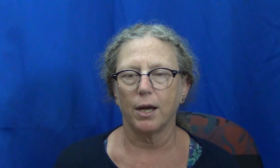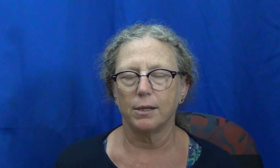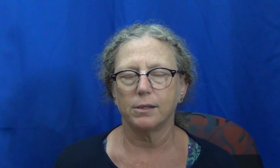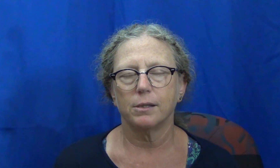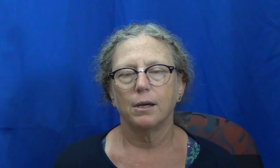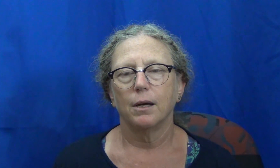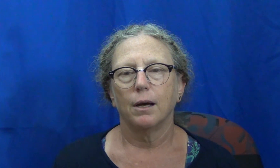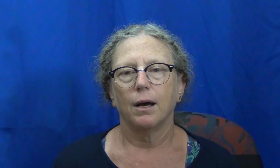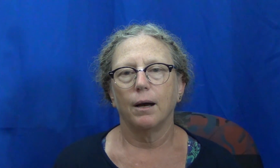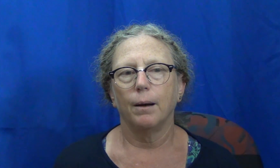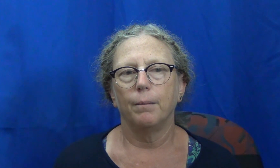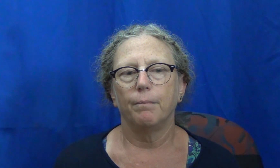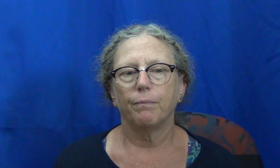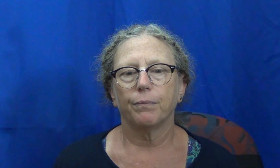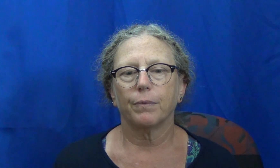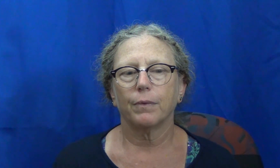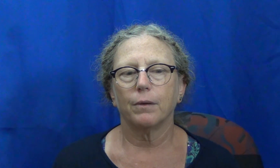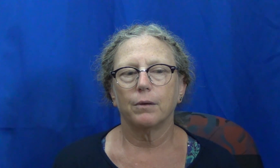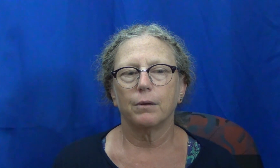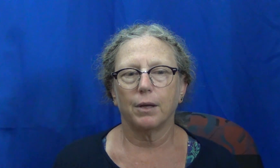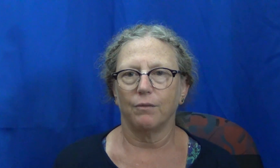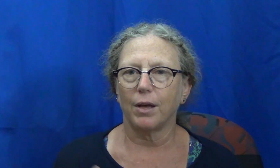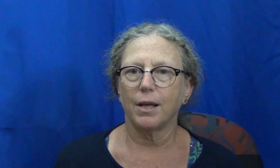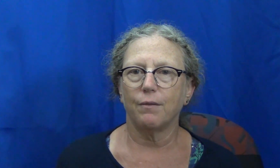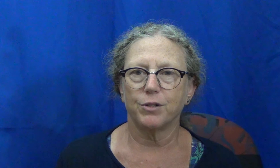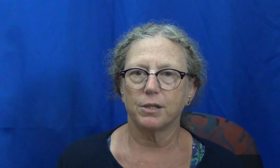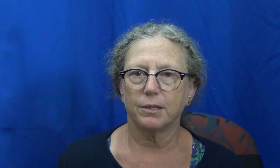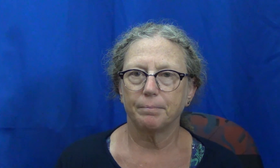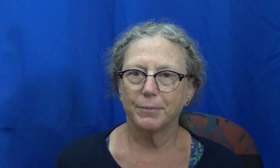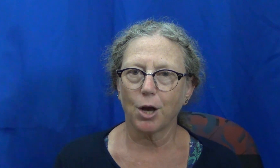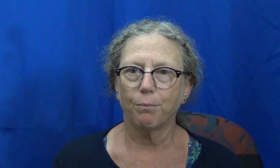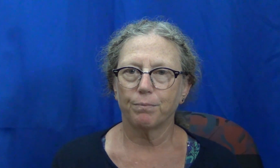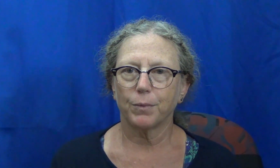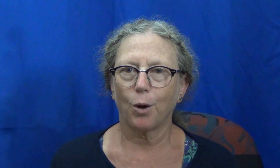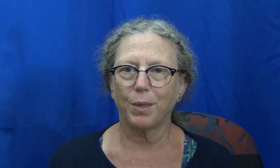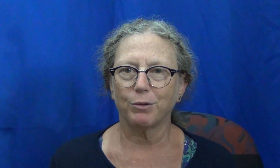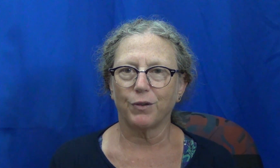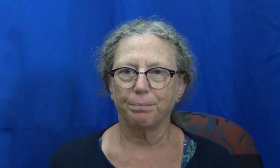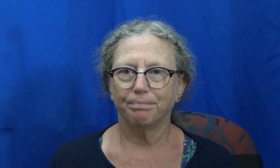ways. They conveyed that emphasis. So, hope that was fun.